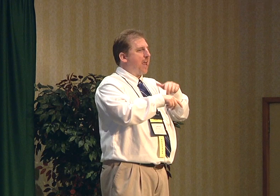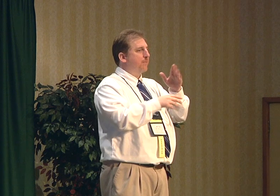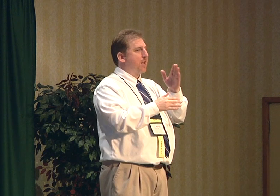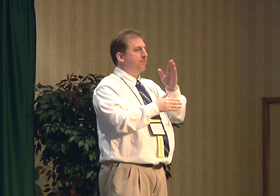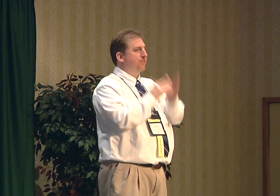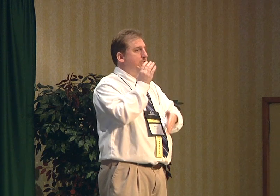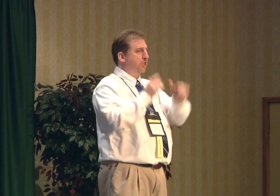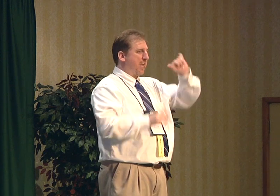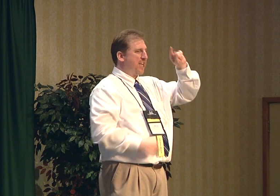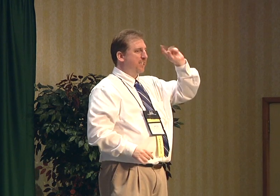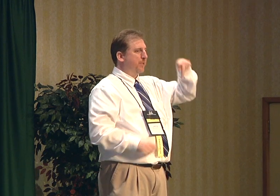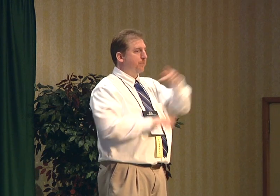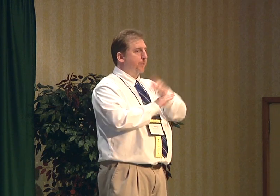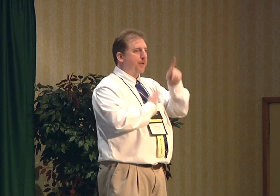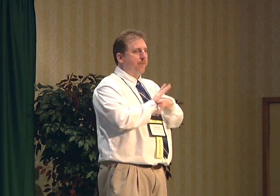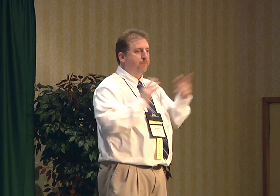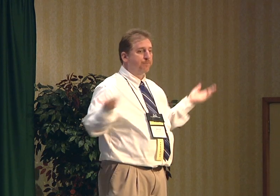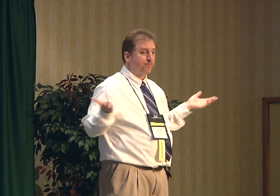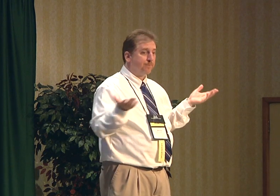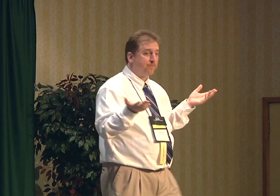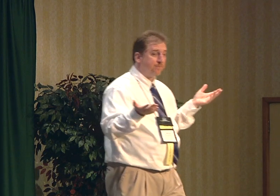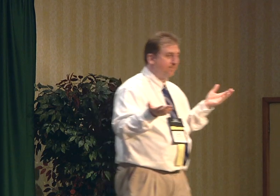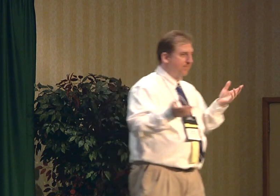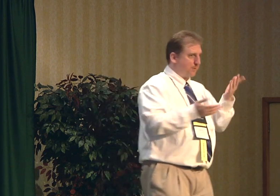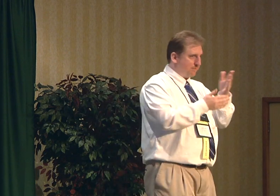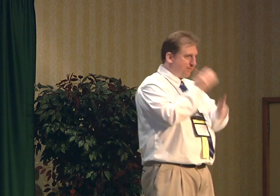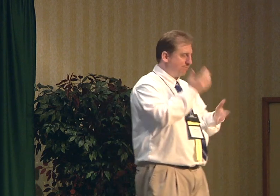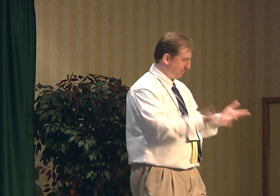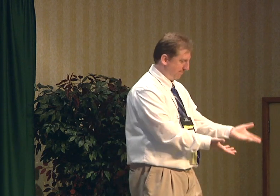information that's contained in that course by the time they finish their interpreter training programs.